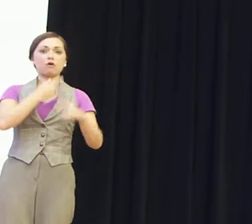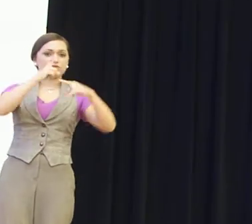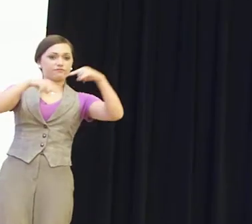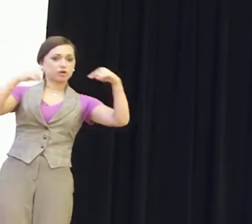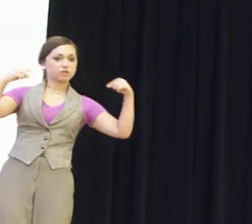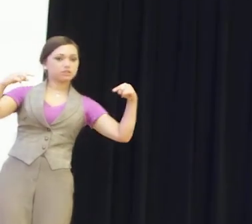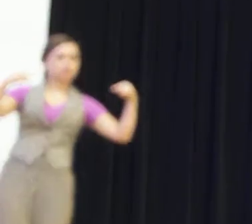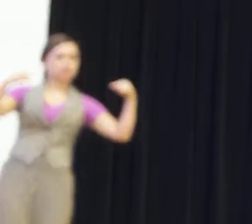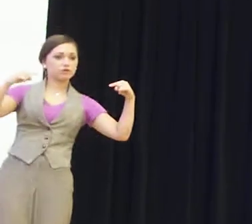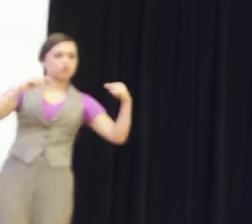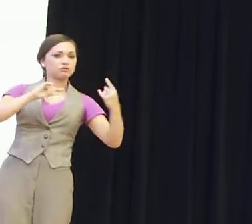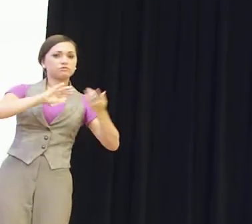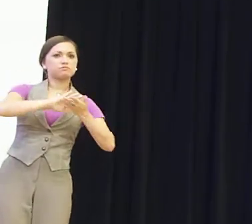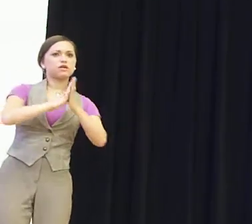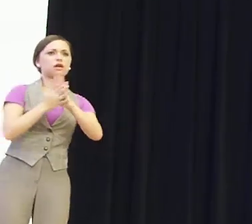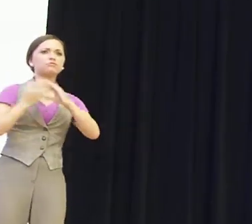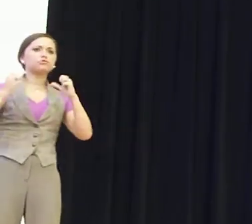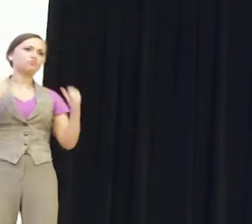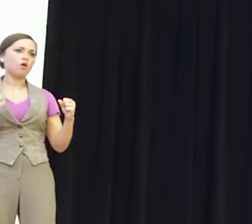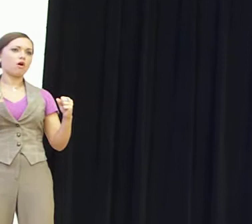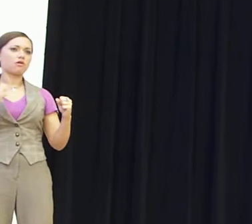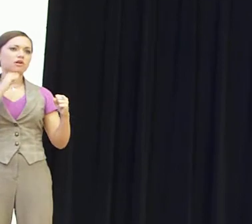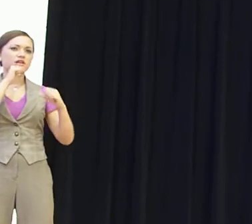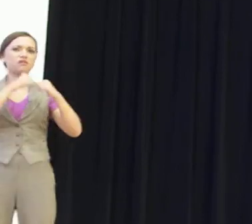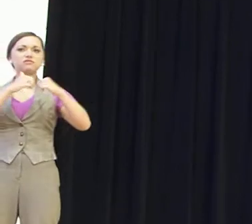strengthen us instead of to divide us.